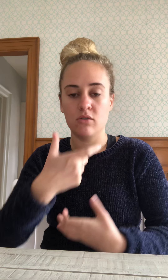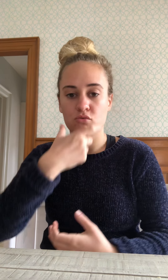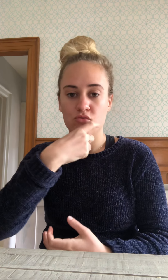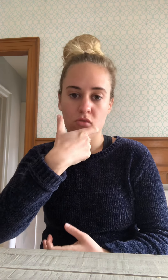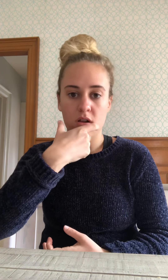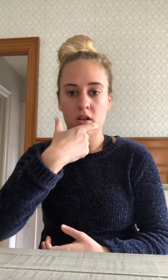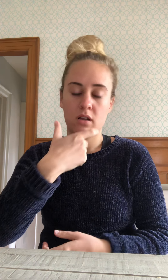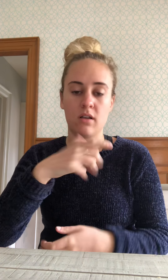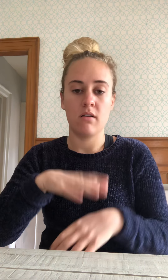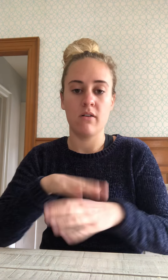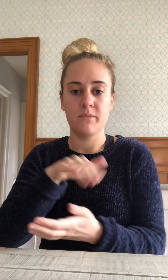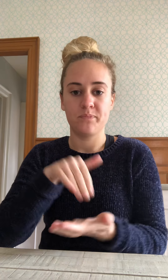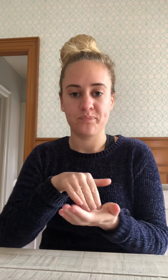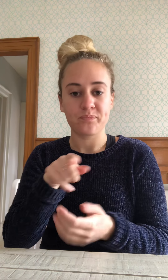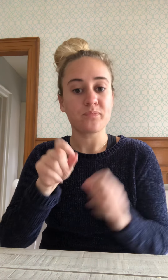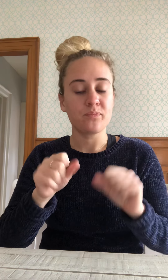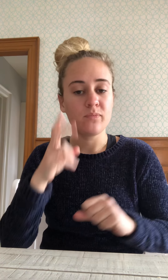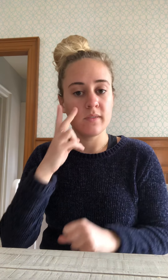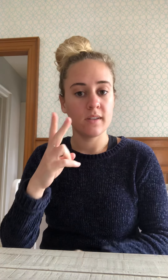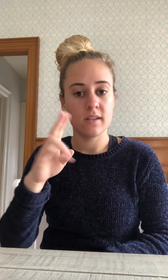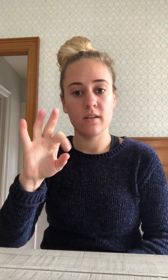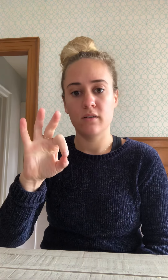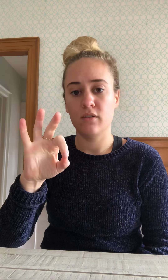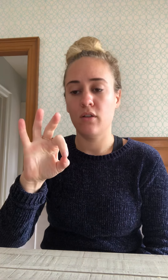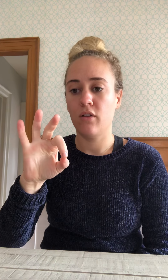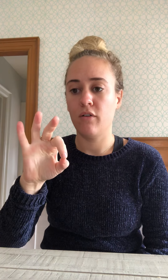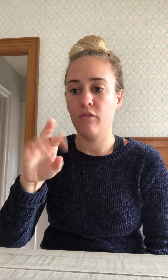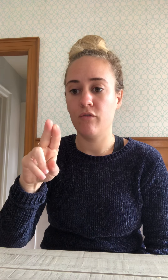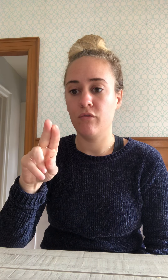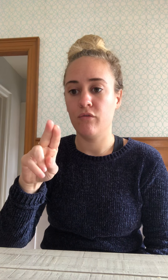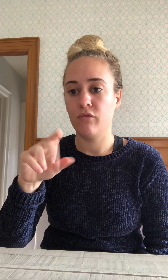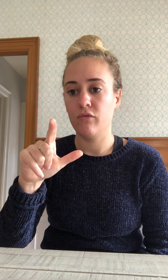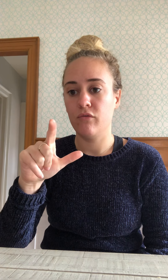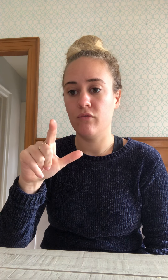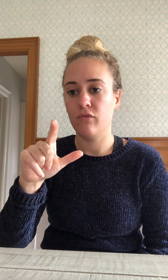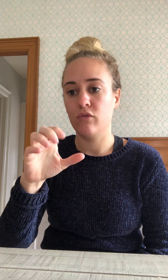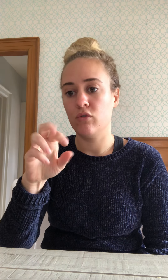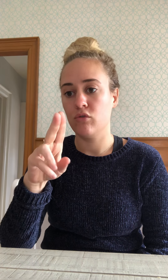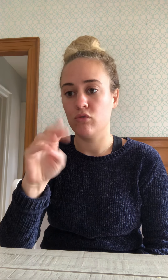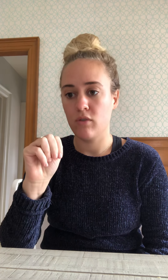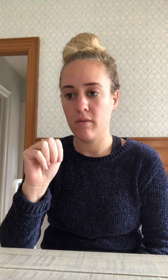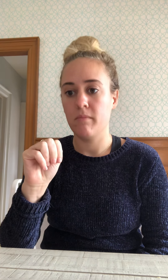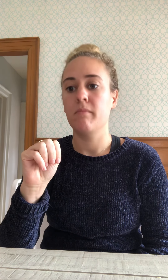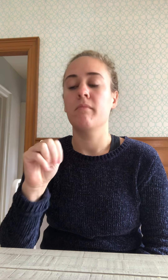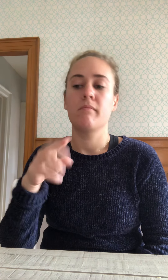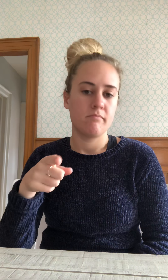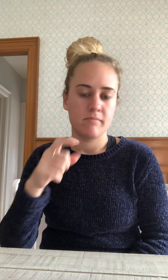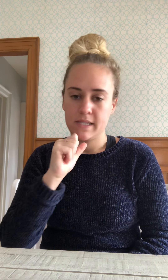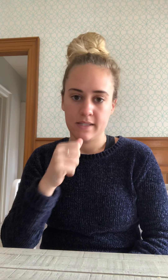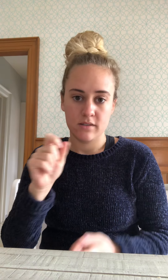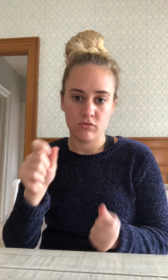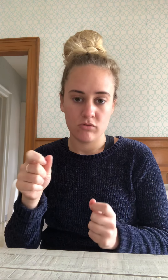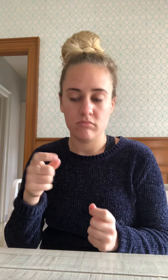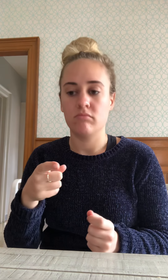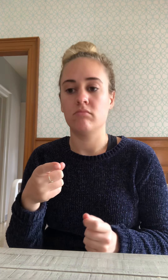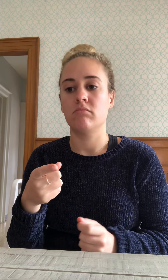this fulcrums on that palate that didn't change. And that's a pretty good hint that that's what's going on. You want to test